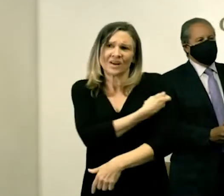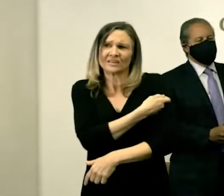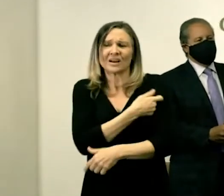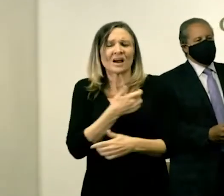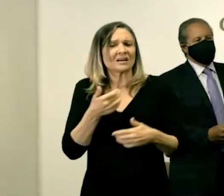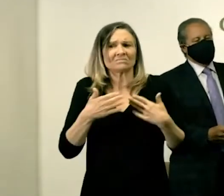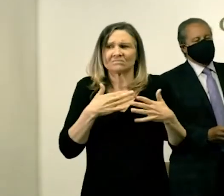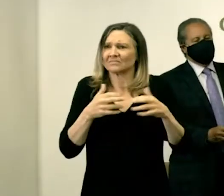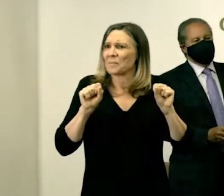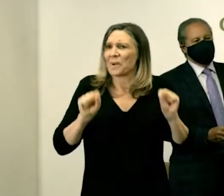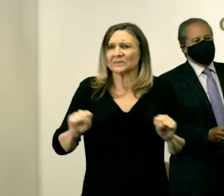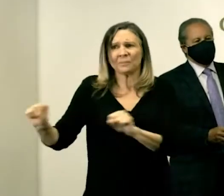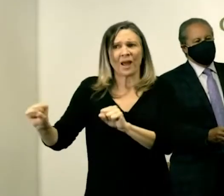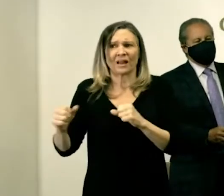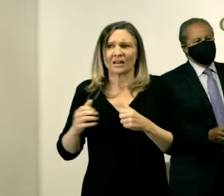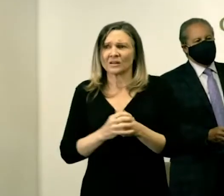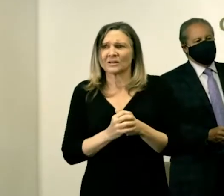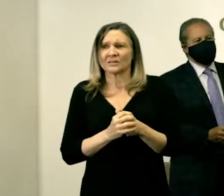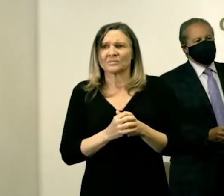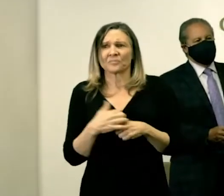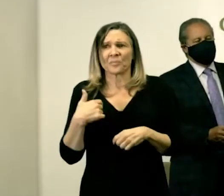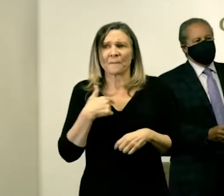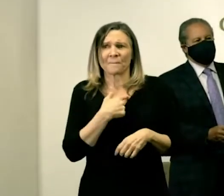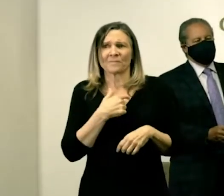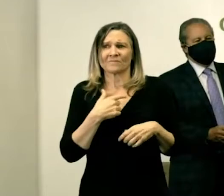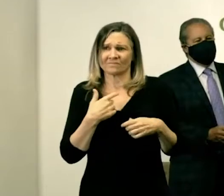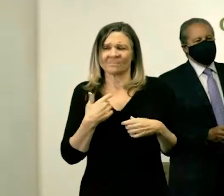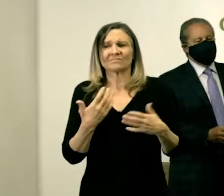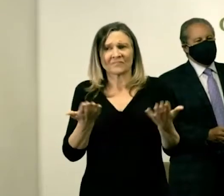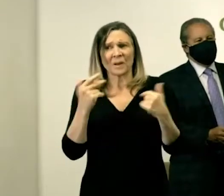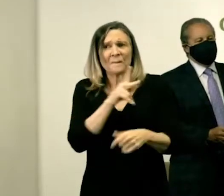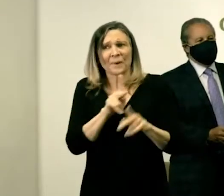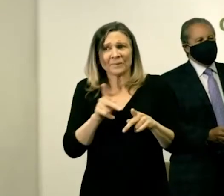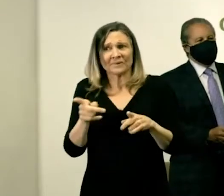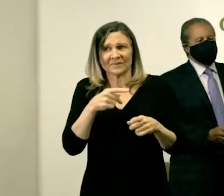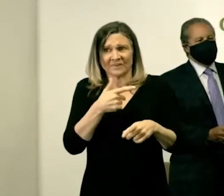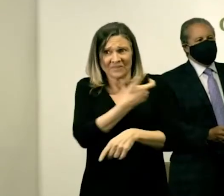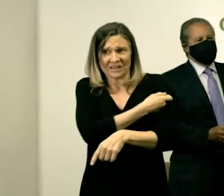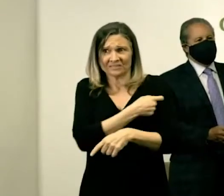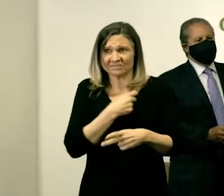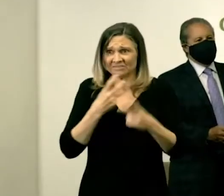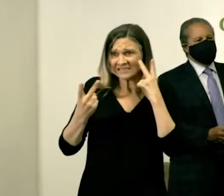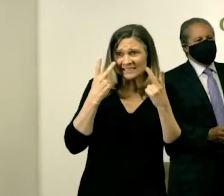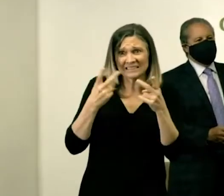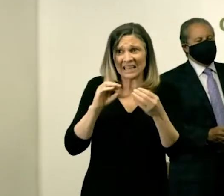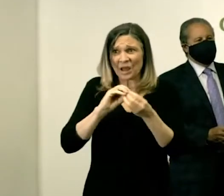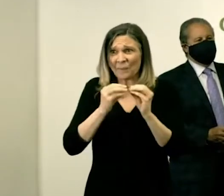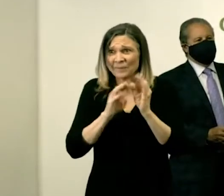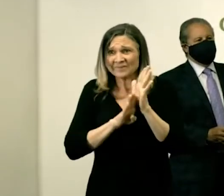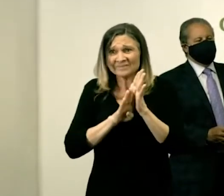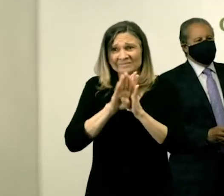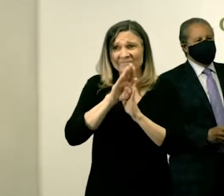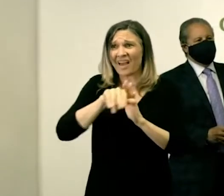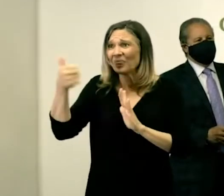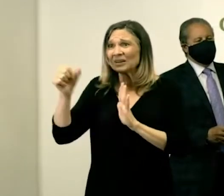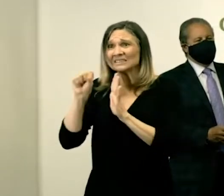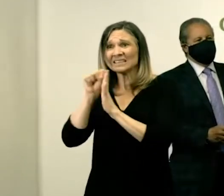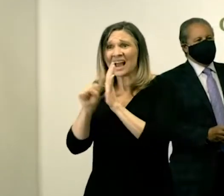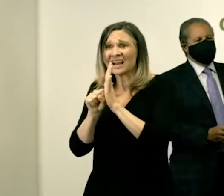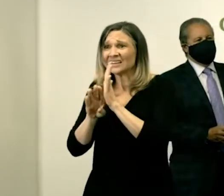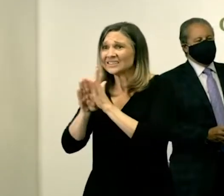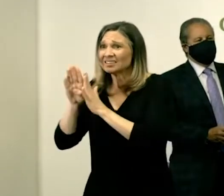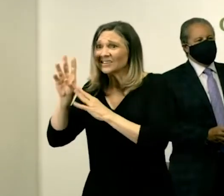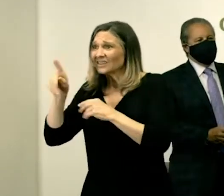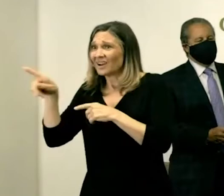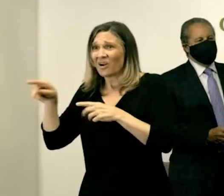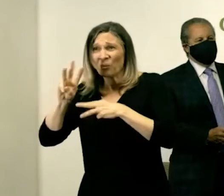idea that we have to get people vaccinated as we see surges in other parts of the country, surges in other parts of the globe, that